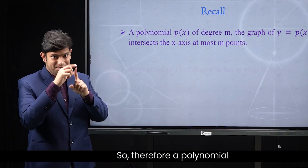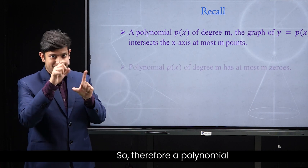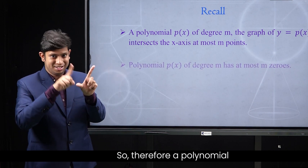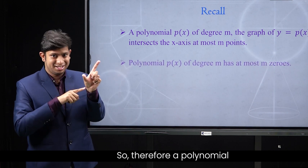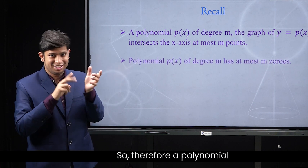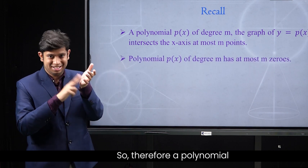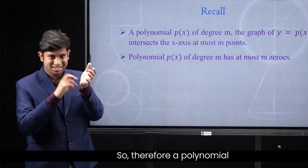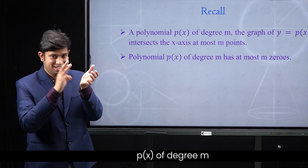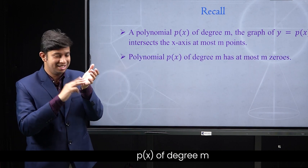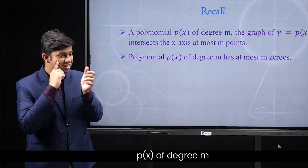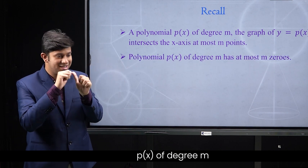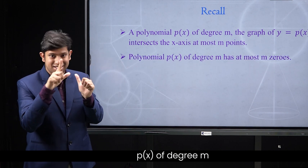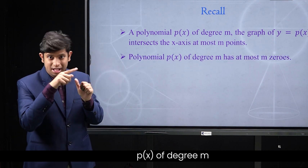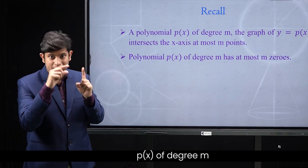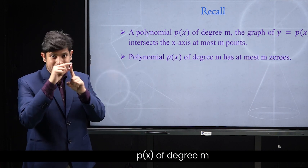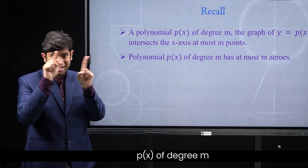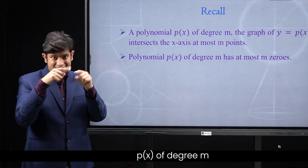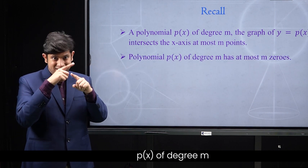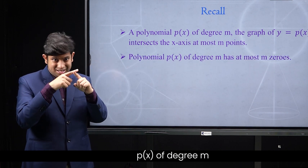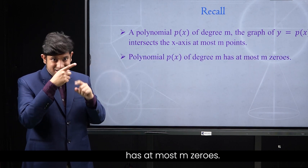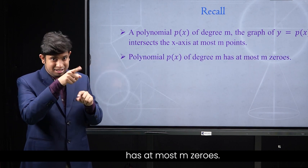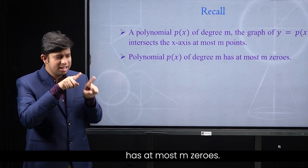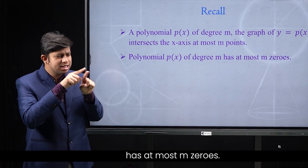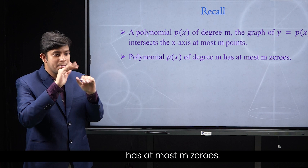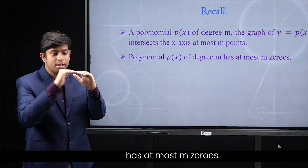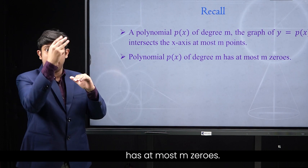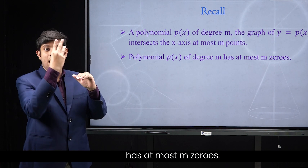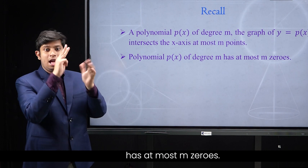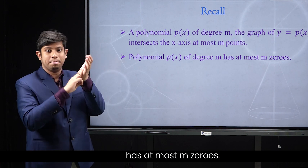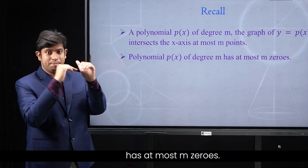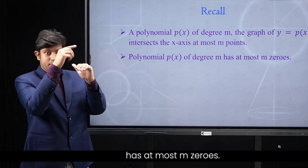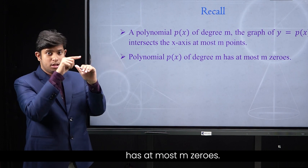Therefore, a polynomial p of x of degree m has at most m zeros.